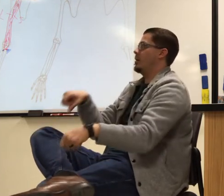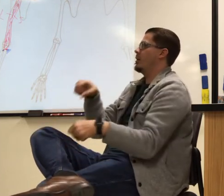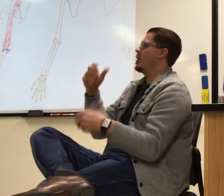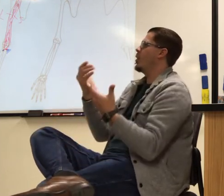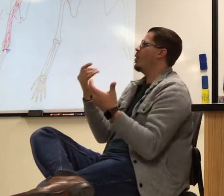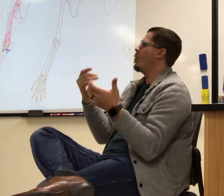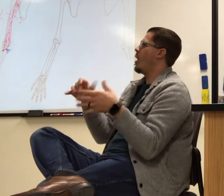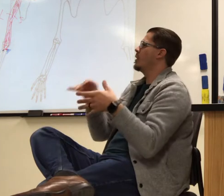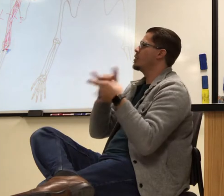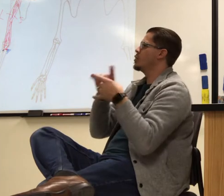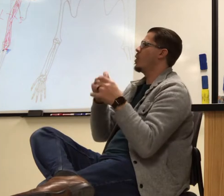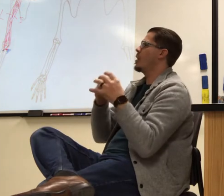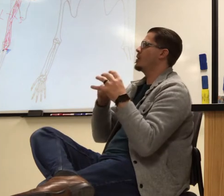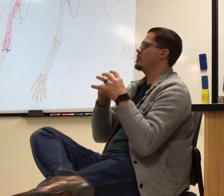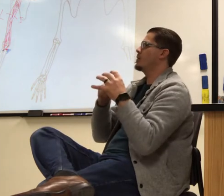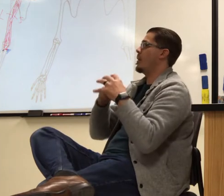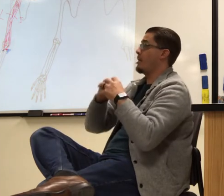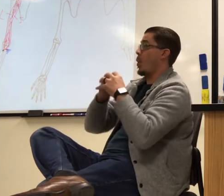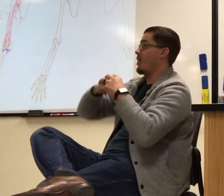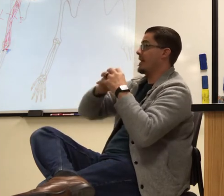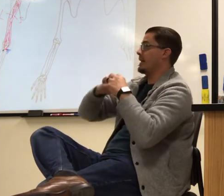moving in the arm?